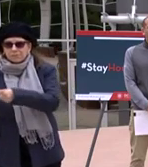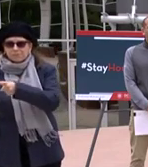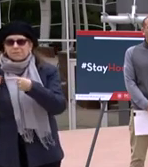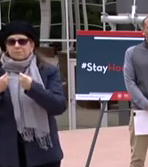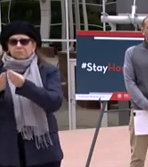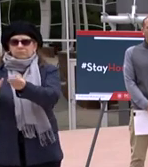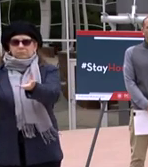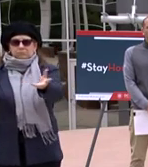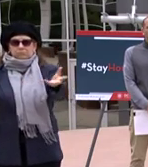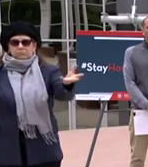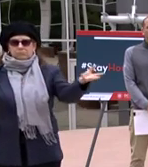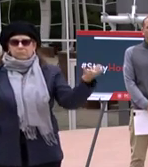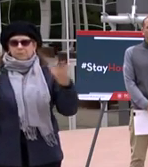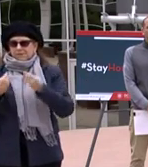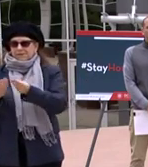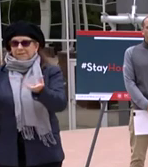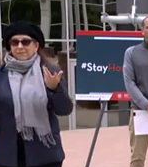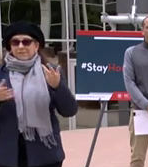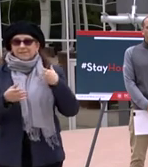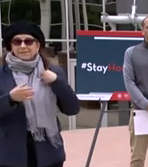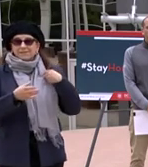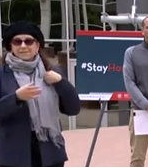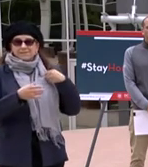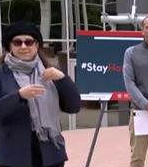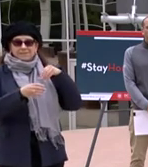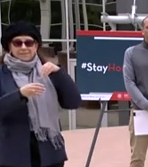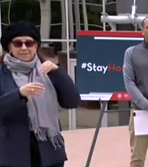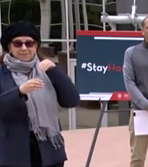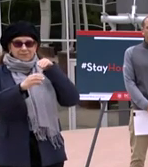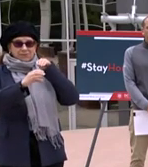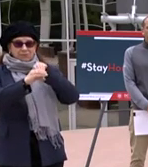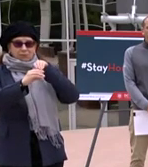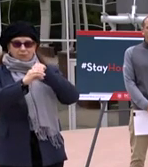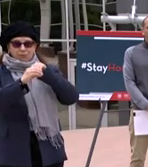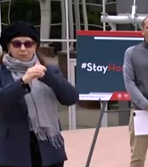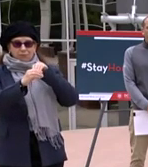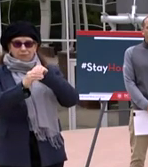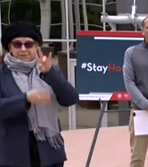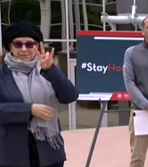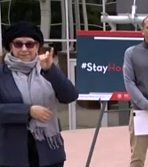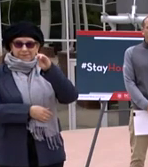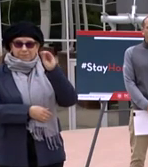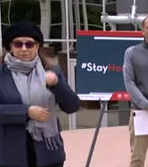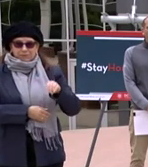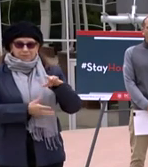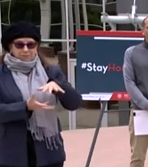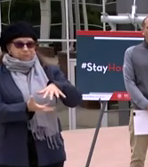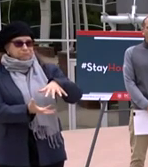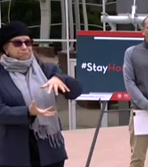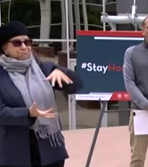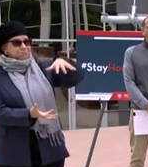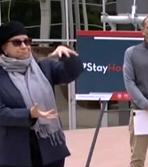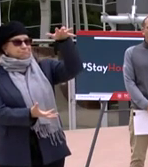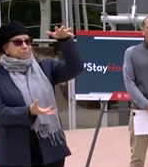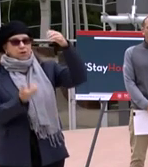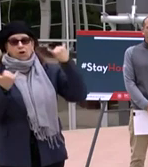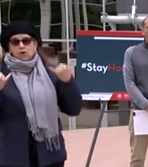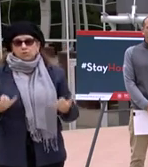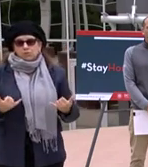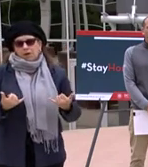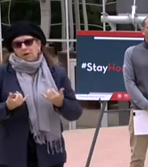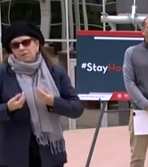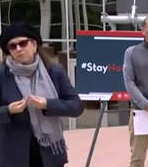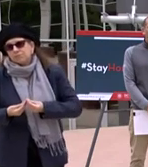current stock will be delivered over today and tomorrow to those providers. We continue to source mostly